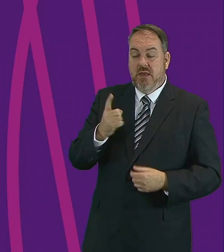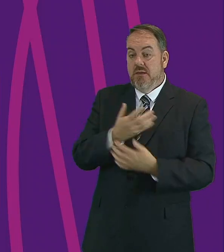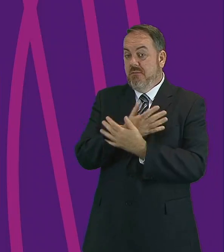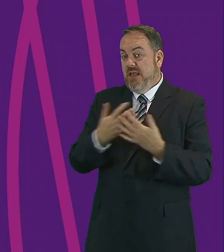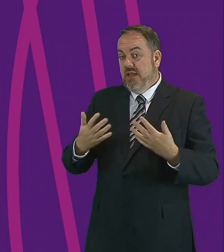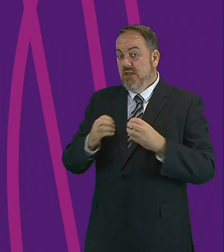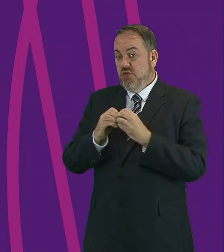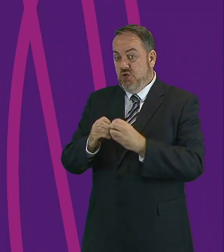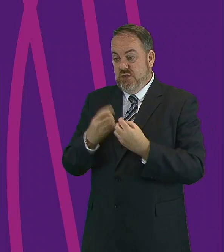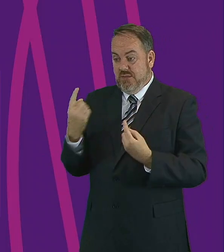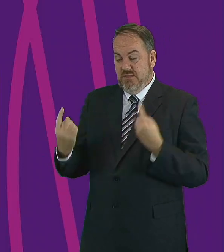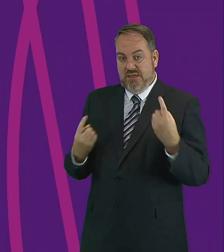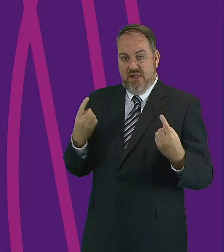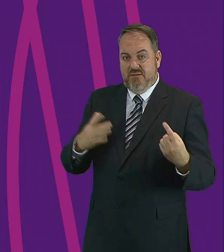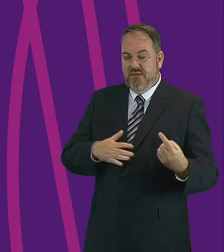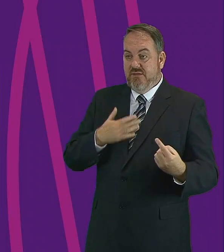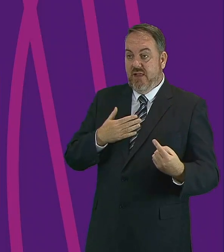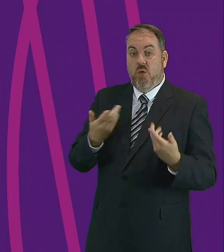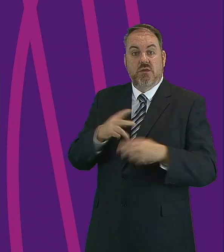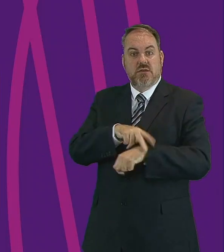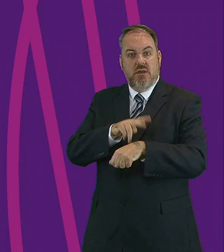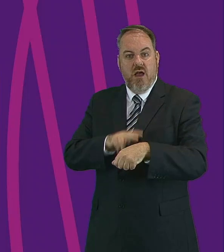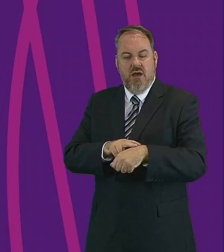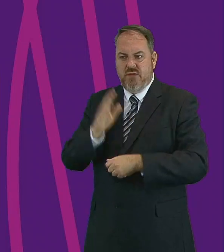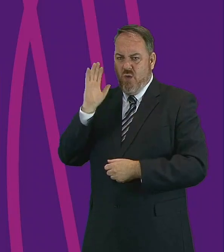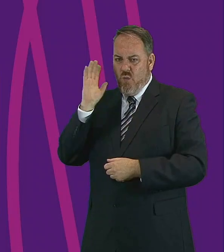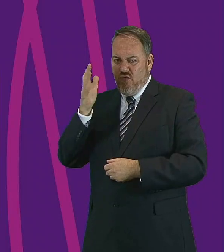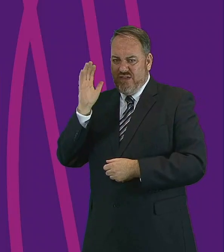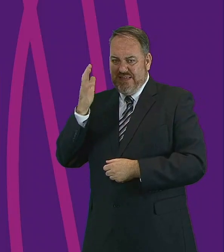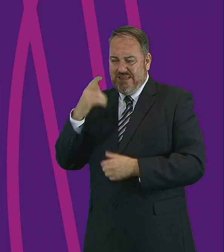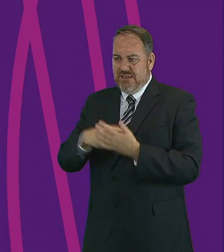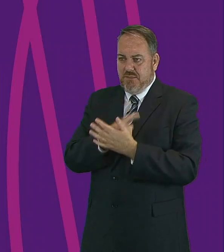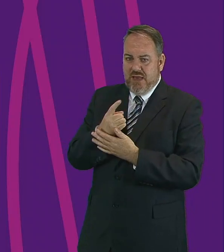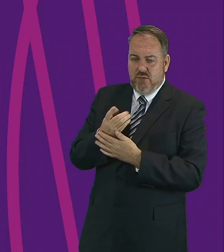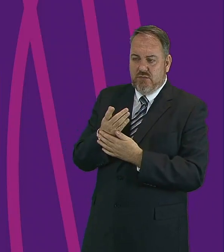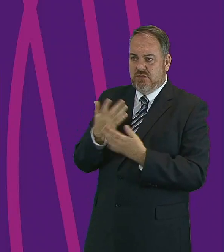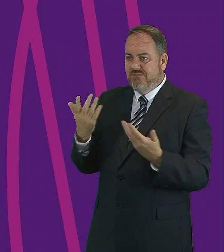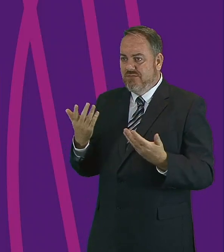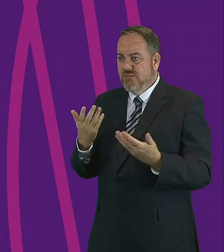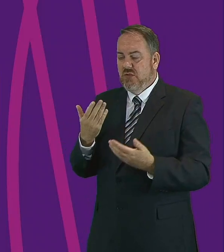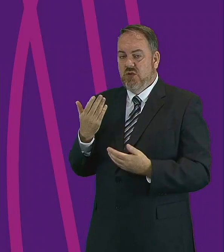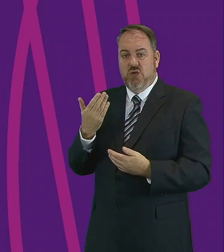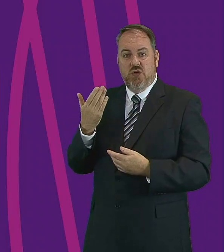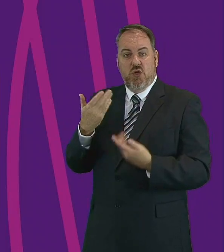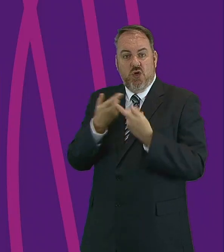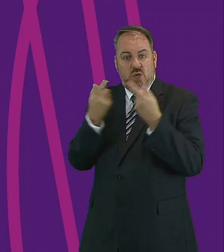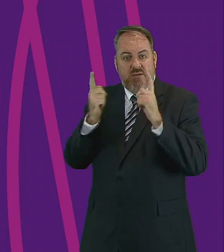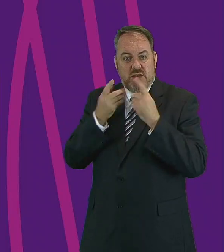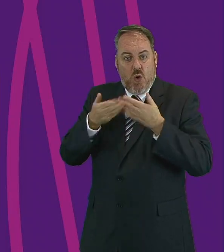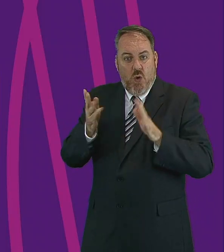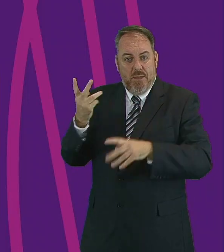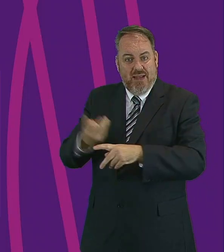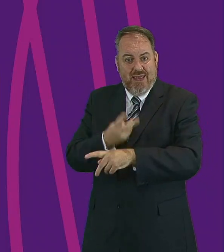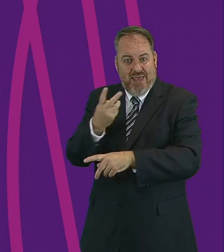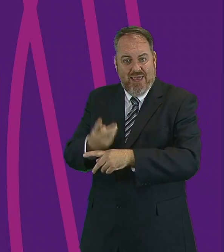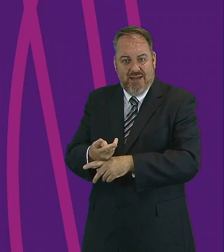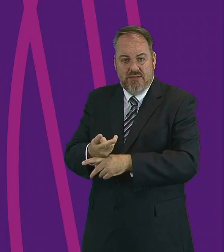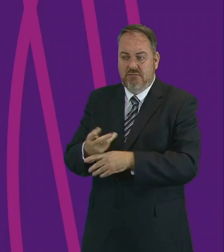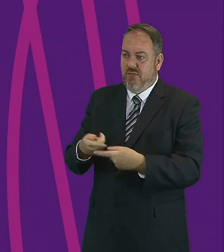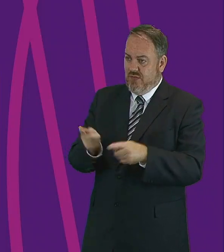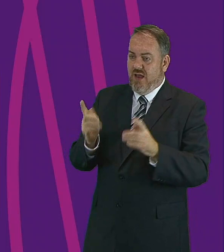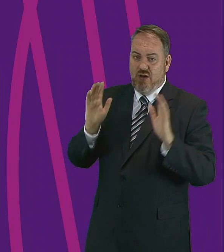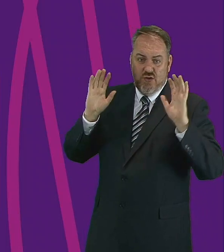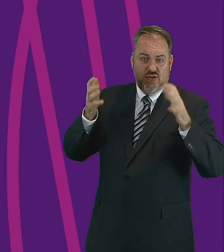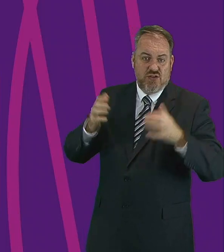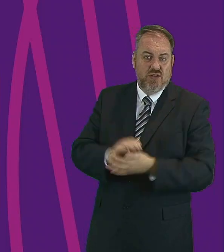same concerns that were had by school staff ahead of schools reopening, and they want to have clarity about how these issues will